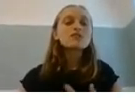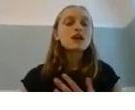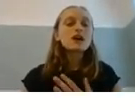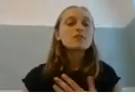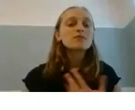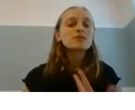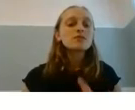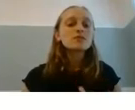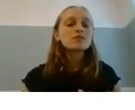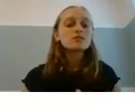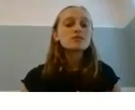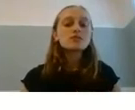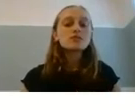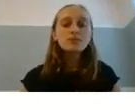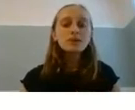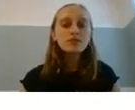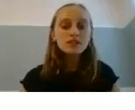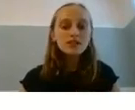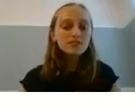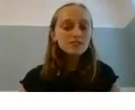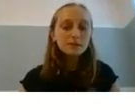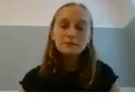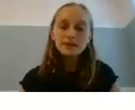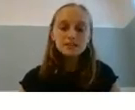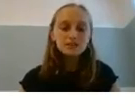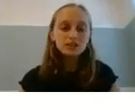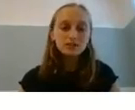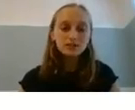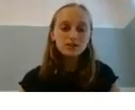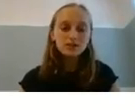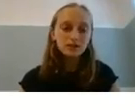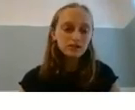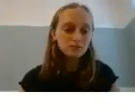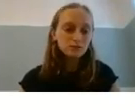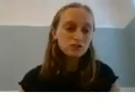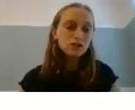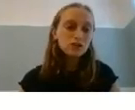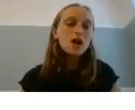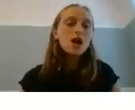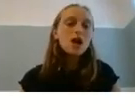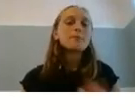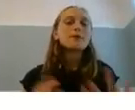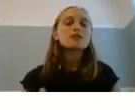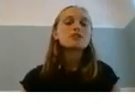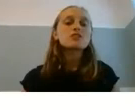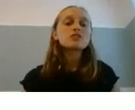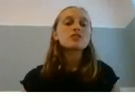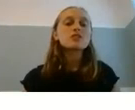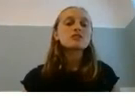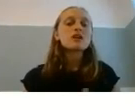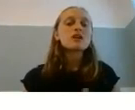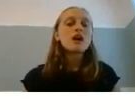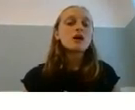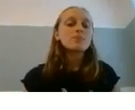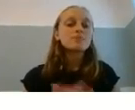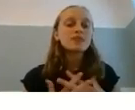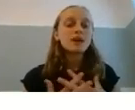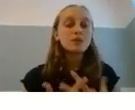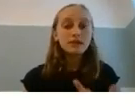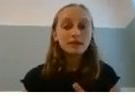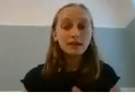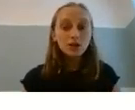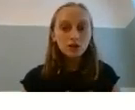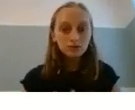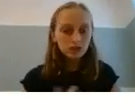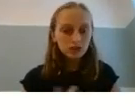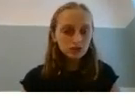a lot of the time the deaf community is distance from our everyday life maybe because of our limited amount of exposure but by challenging the things um that